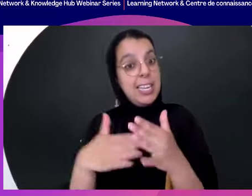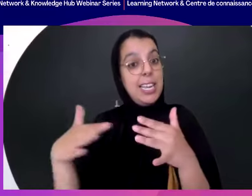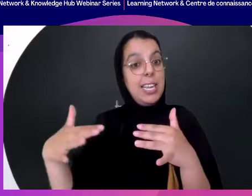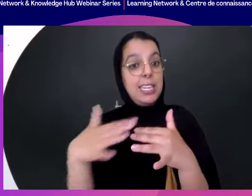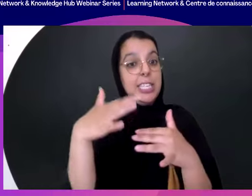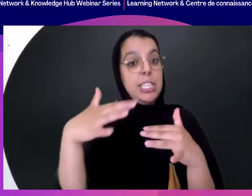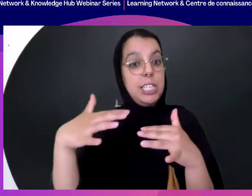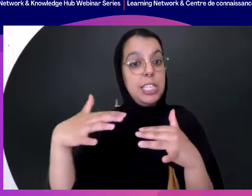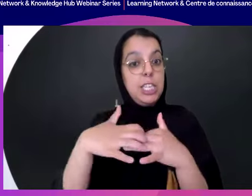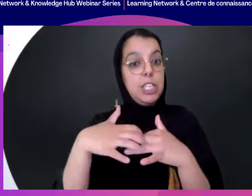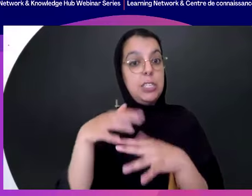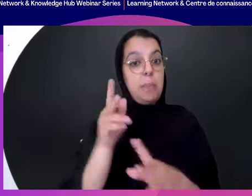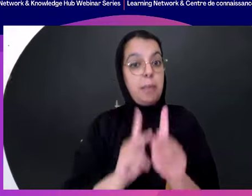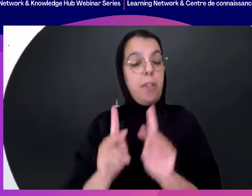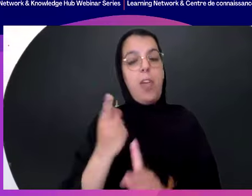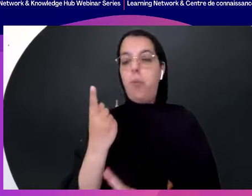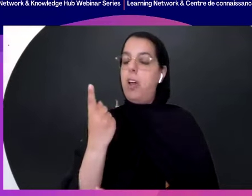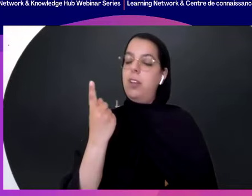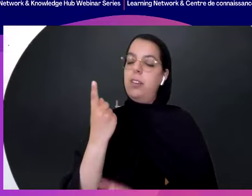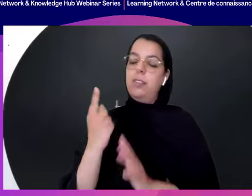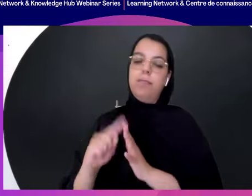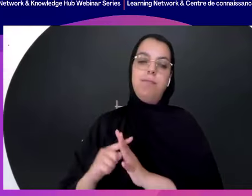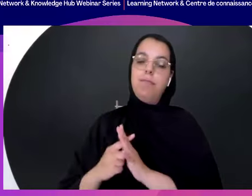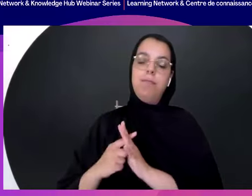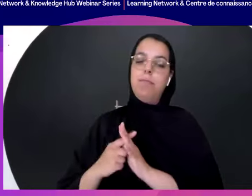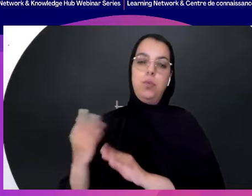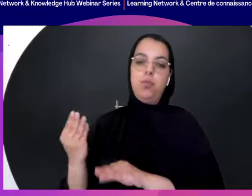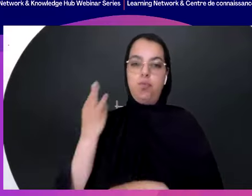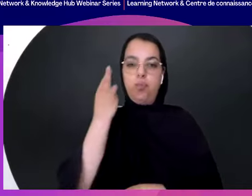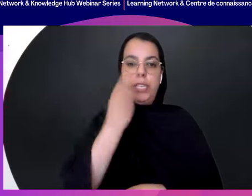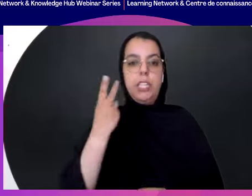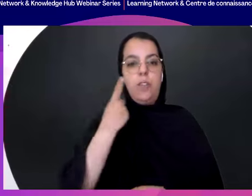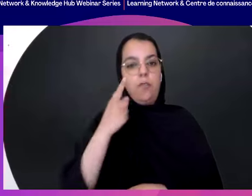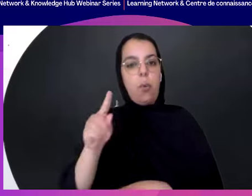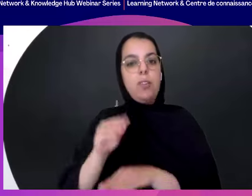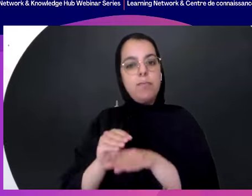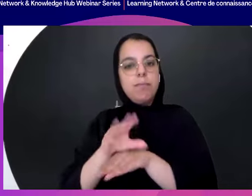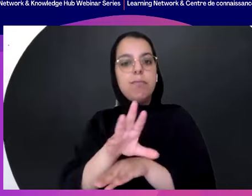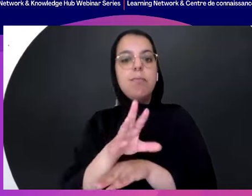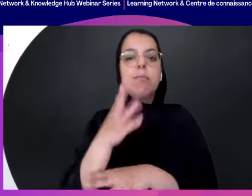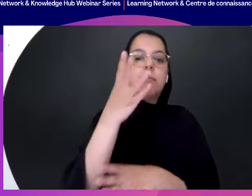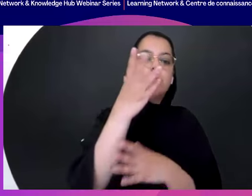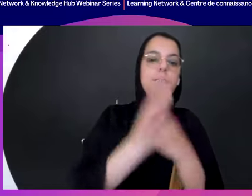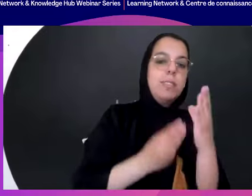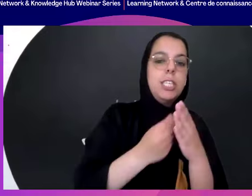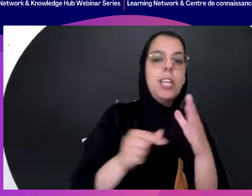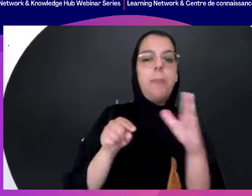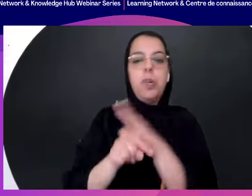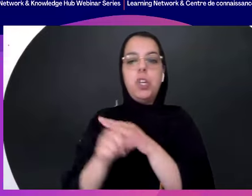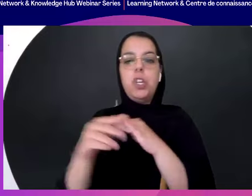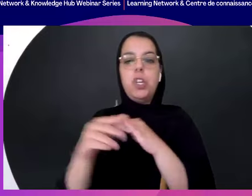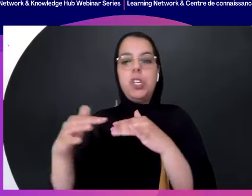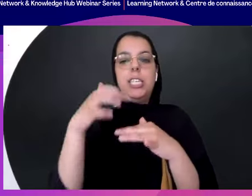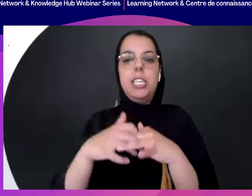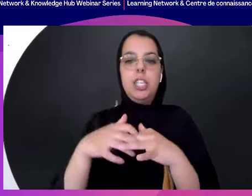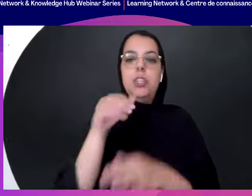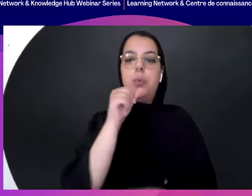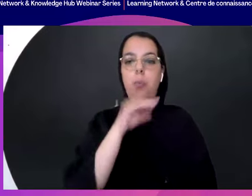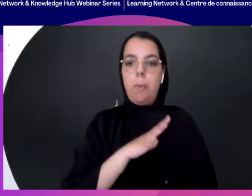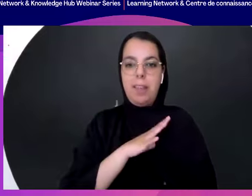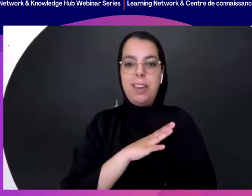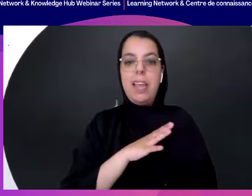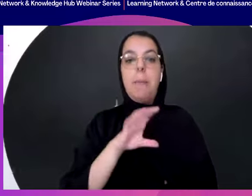numbers of missing and murdered Indigenous women and girls. So, that's a whole other issue that I encourage you to explore and